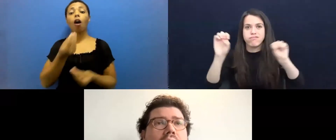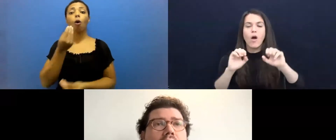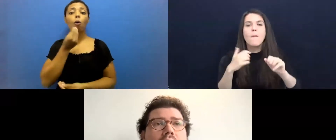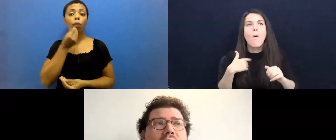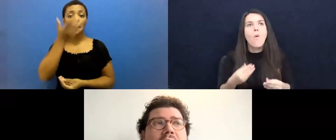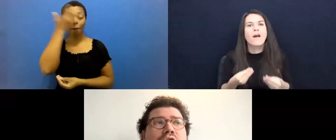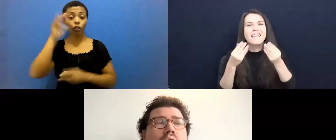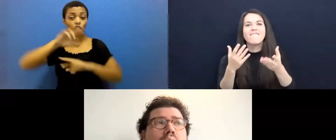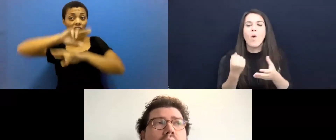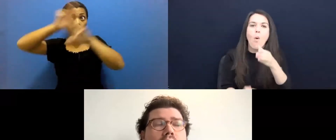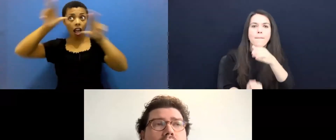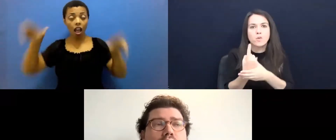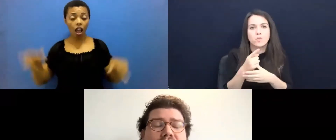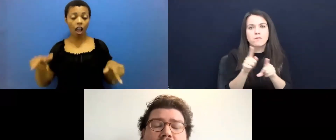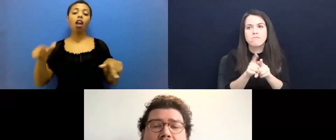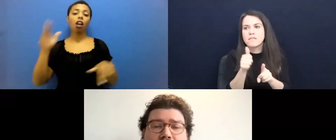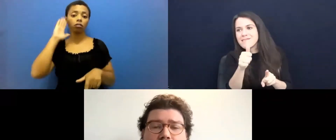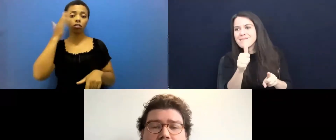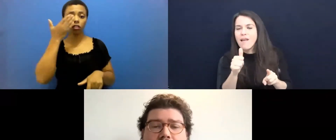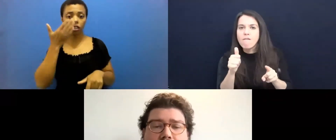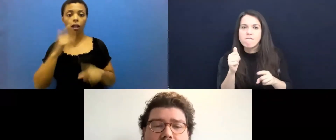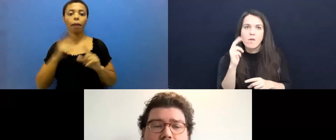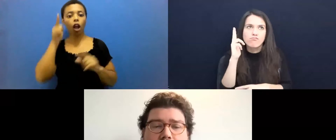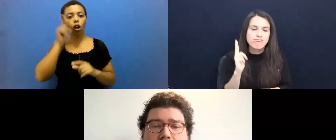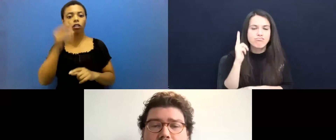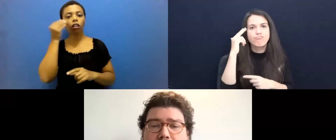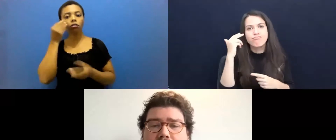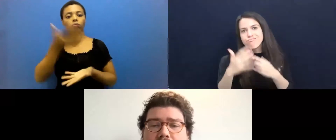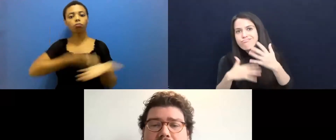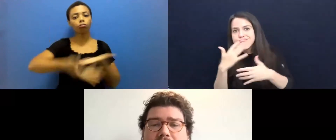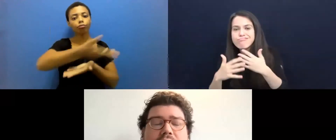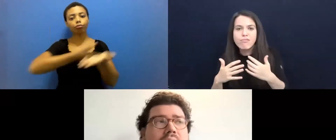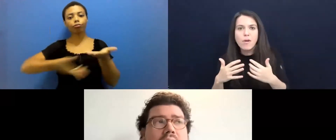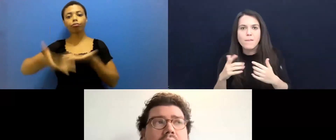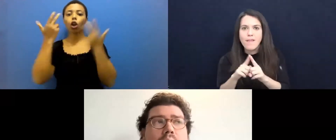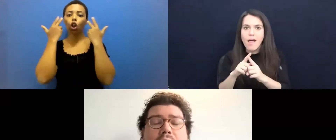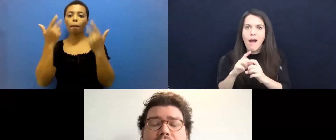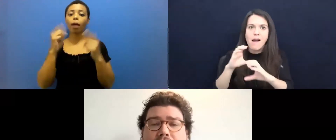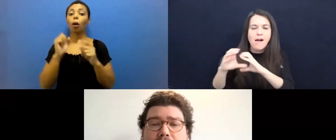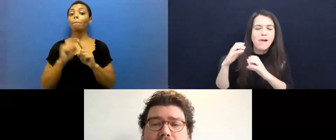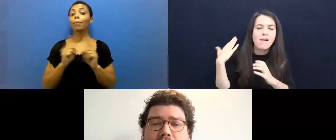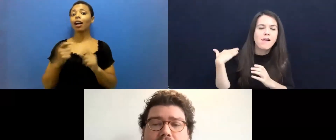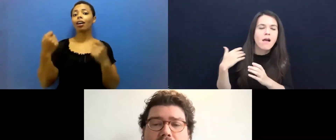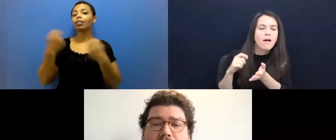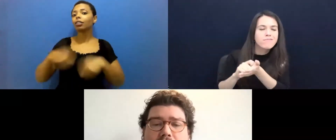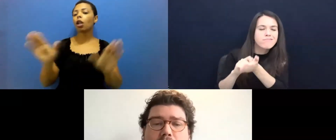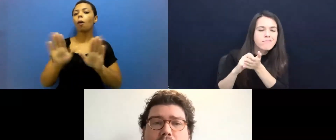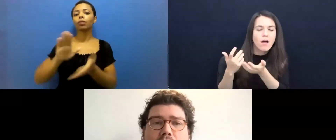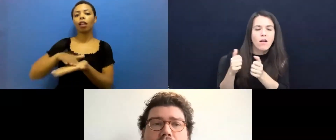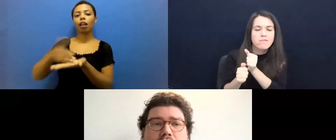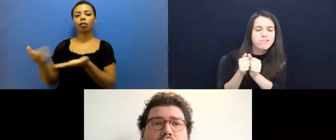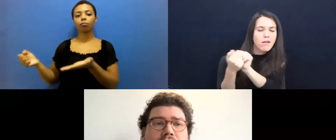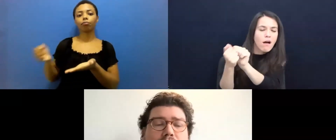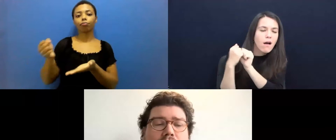initiate casual social interactions without the need of an interpreter in cases they don't have an interpreter